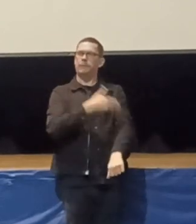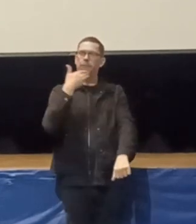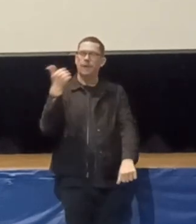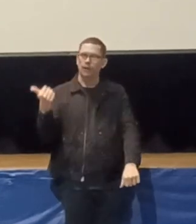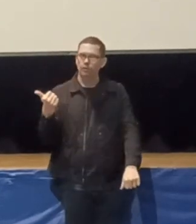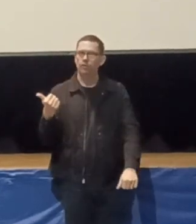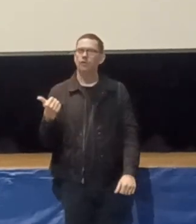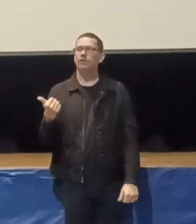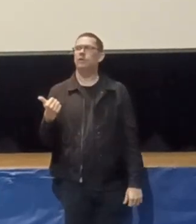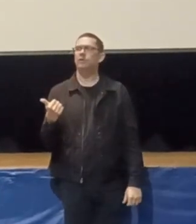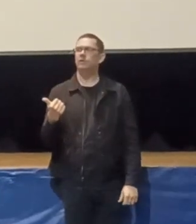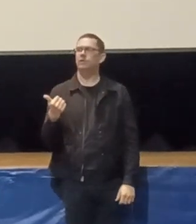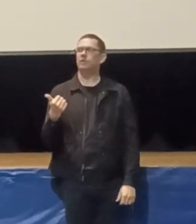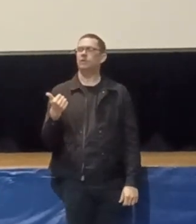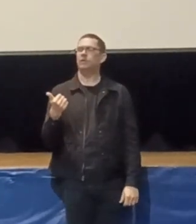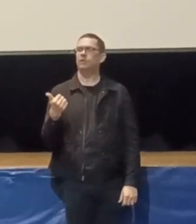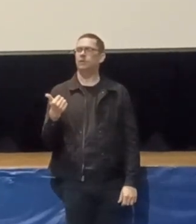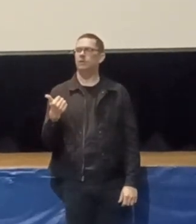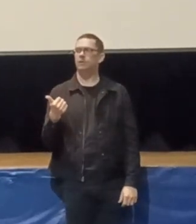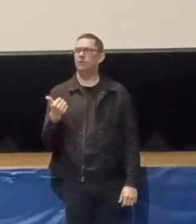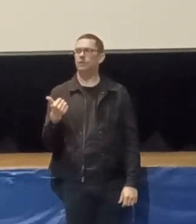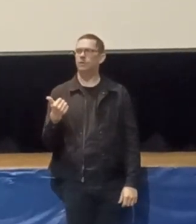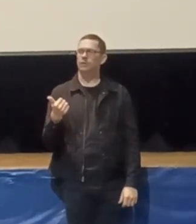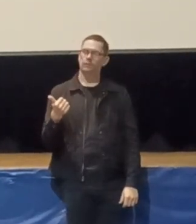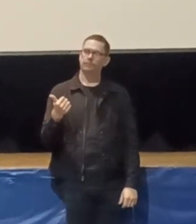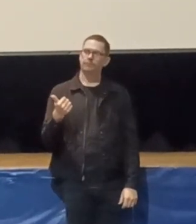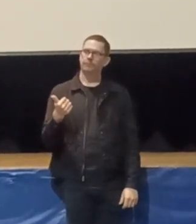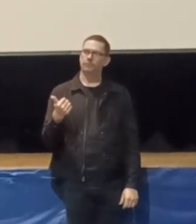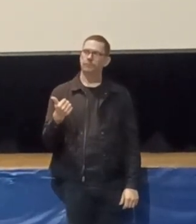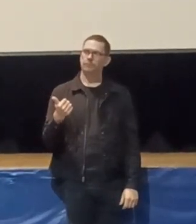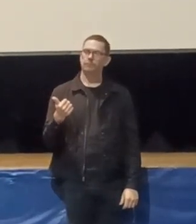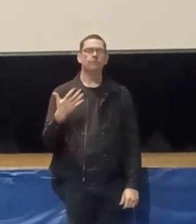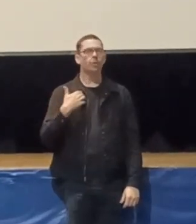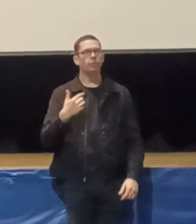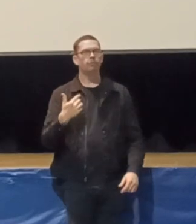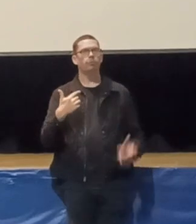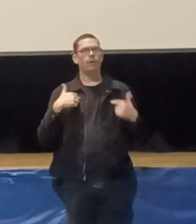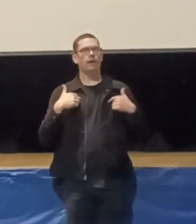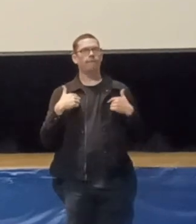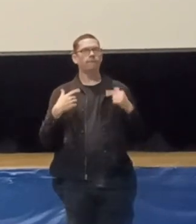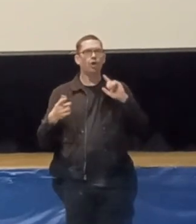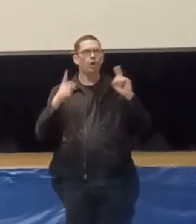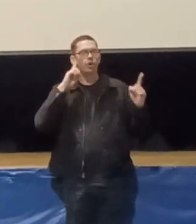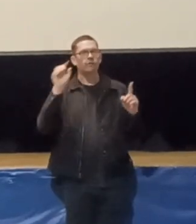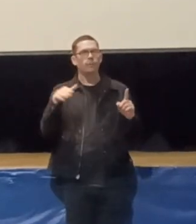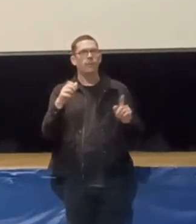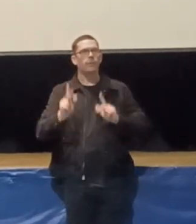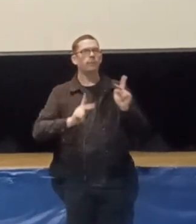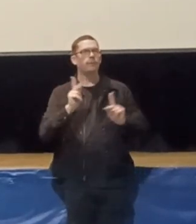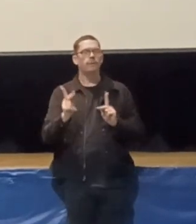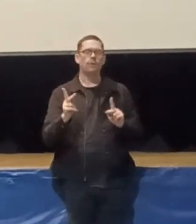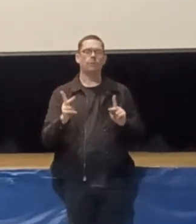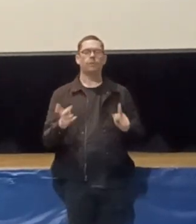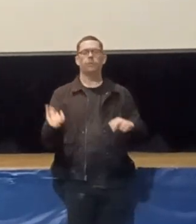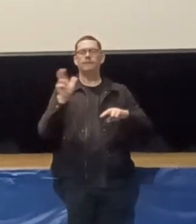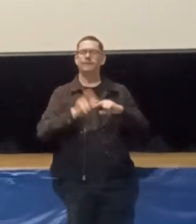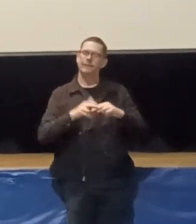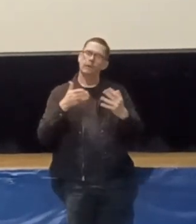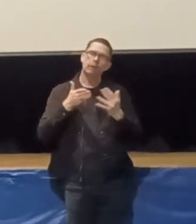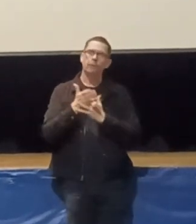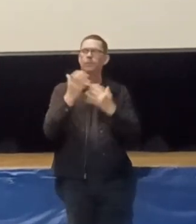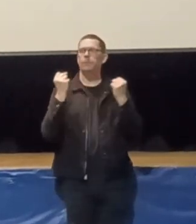KC Overpass meeting, as I've heard from other folks, we sat through many meetings and you guys made things better.